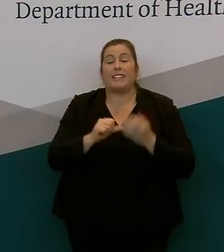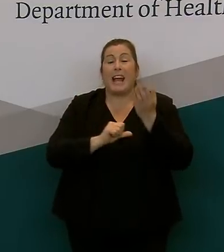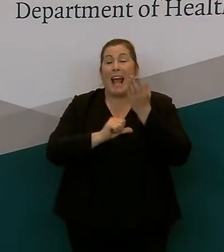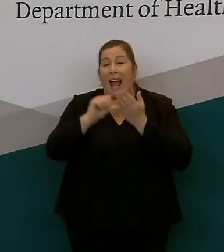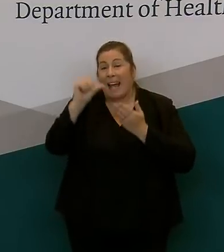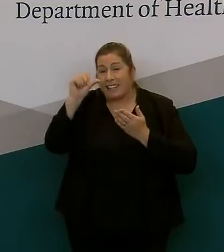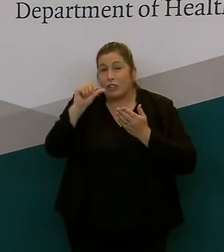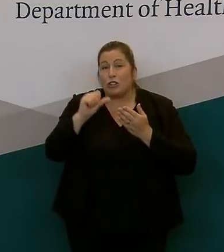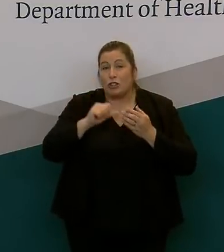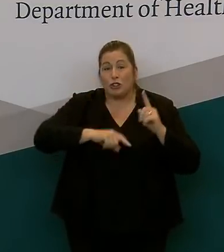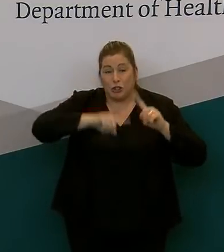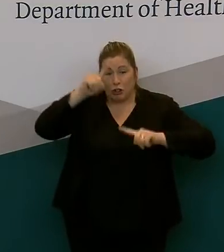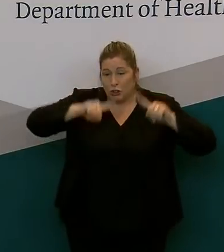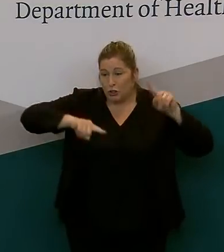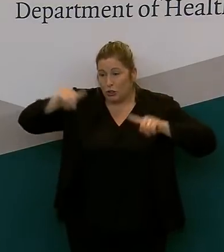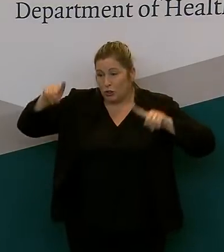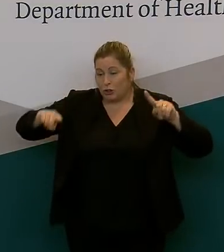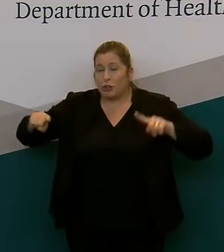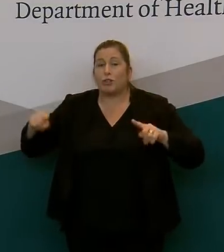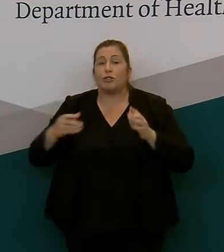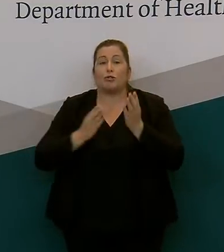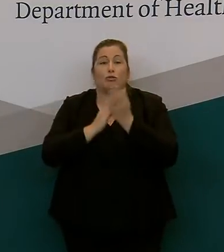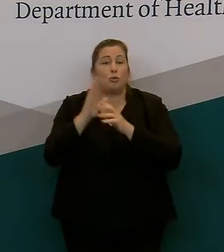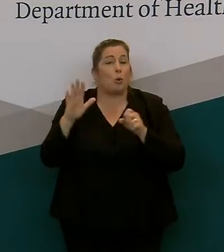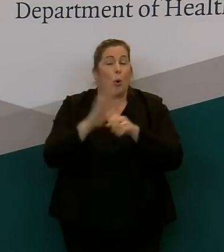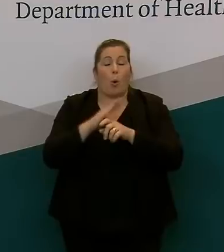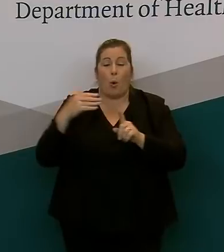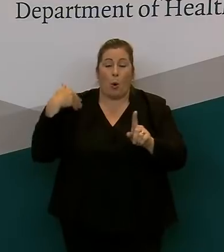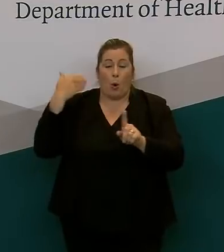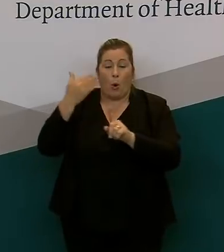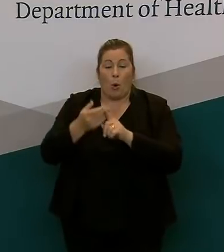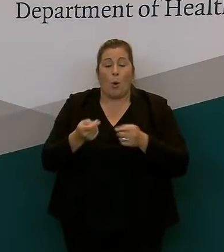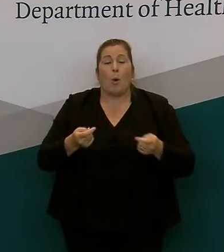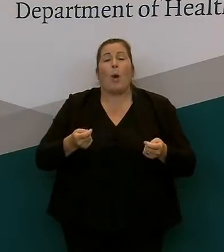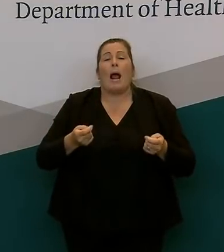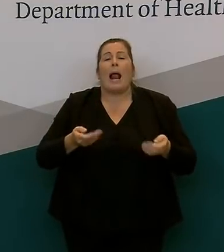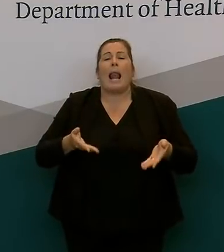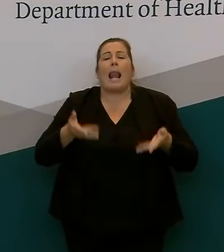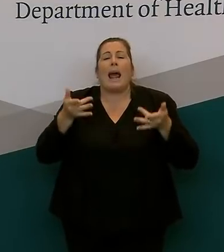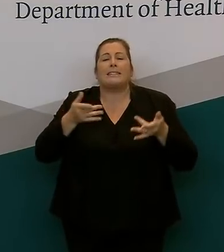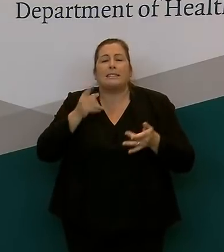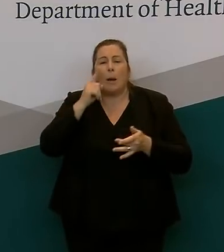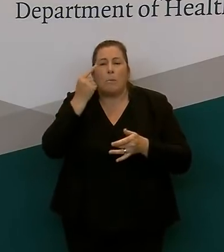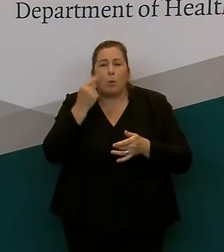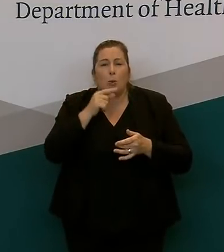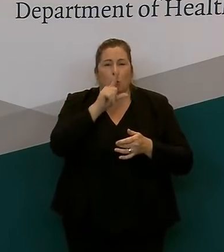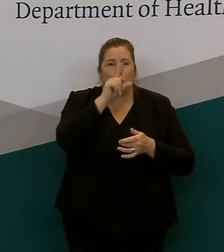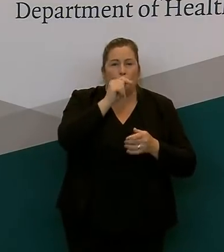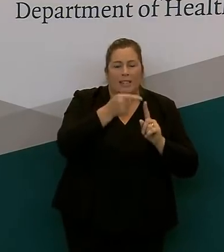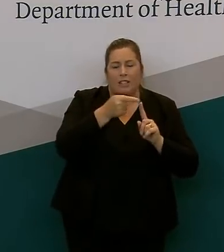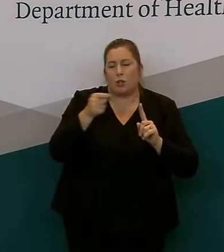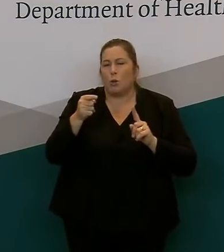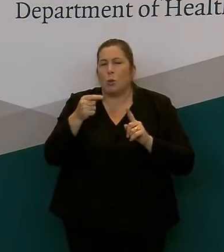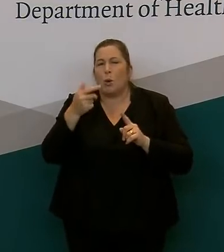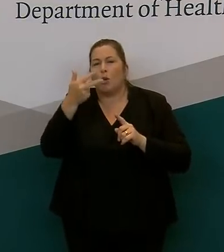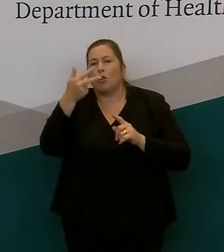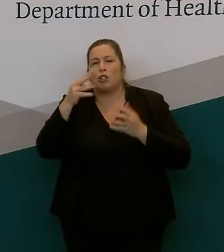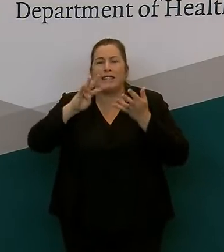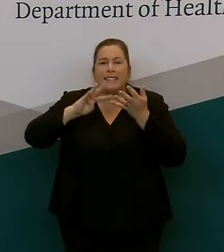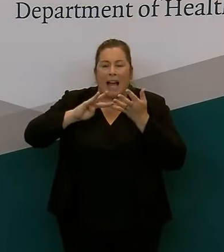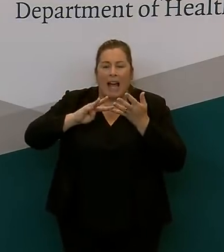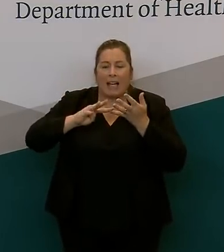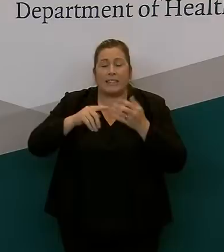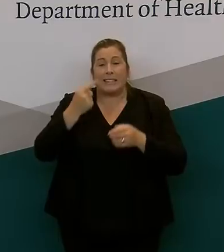distribution of cases across the entire epidemic. The light blue is that 20 to 39-year-old bracket, and you'll see in the middle,